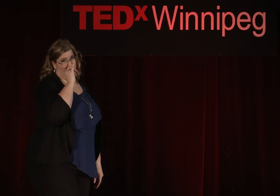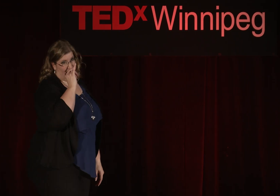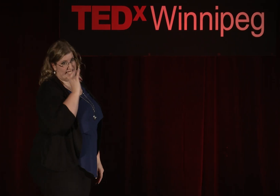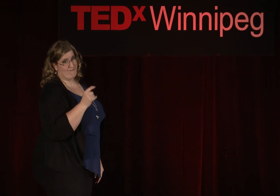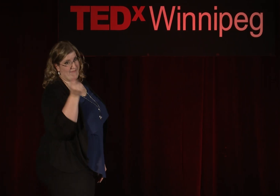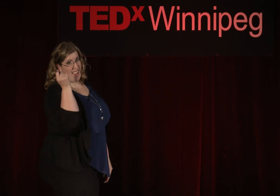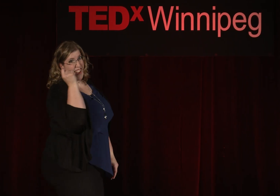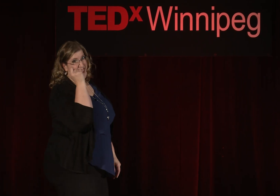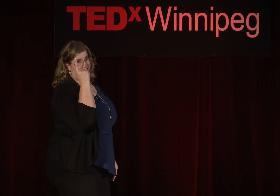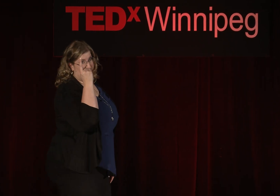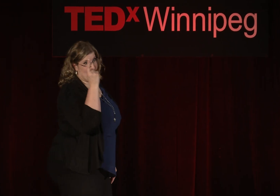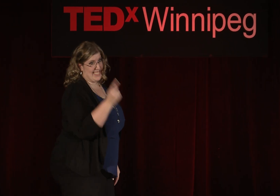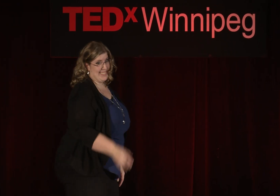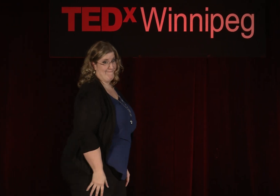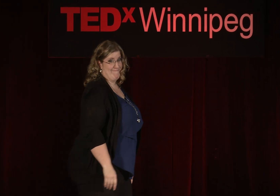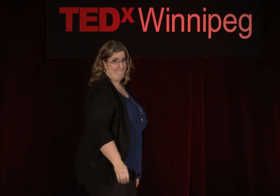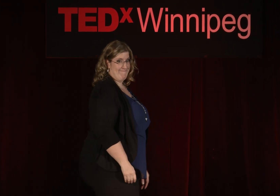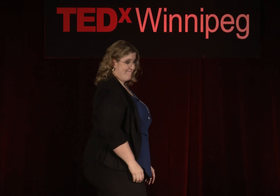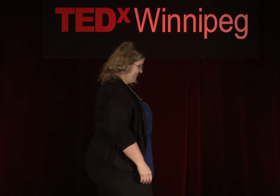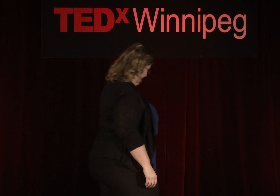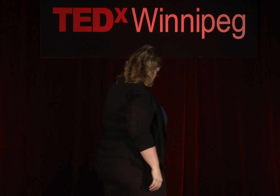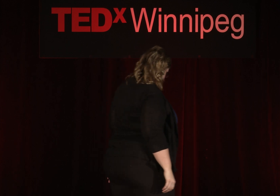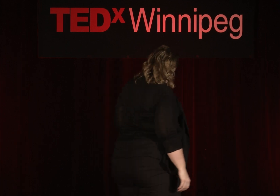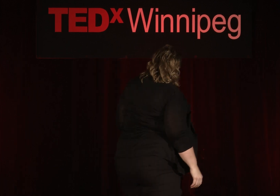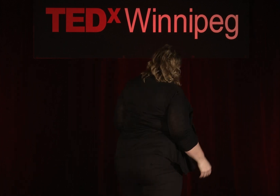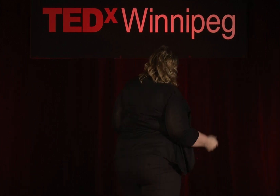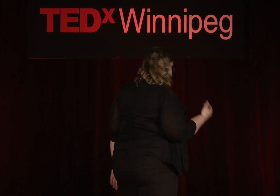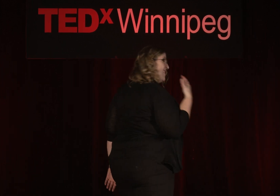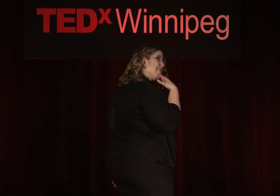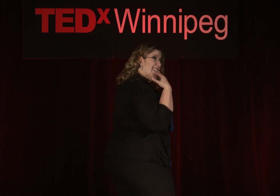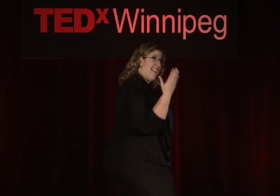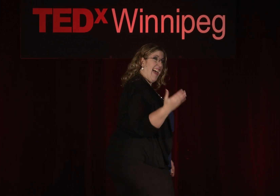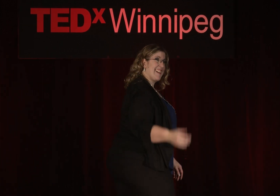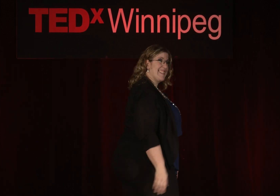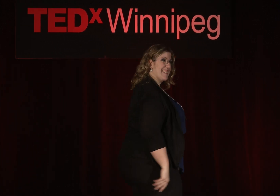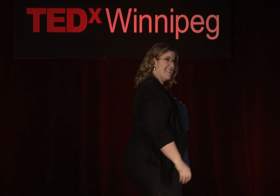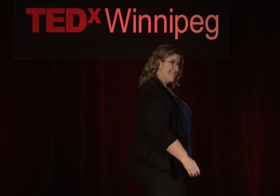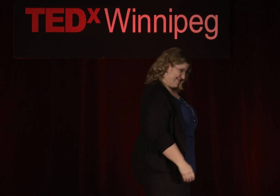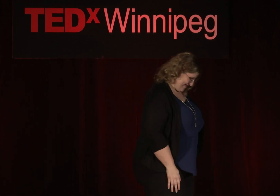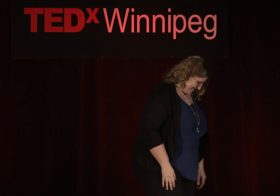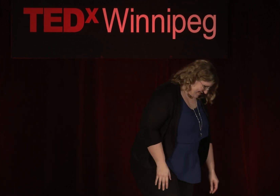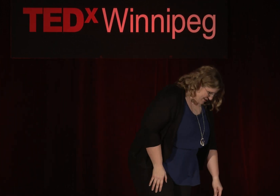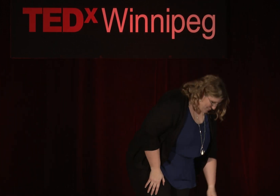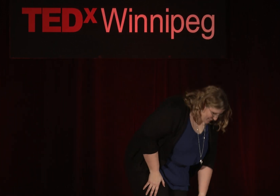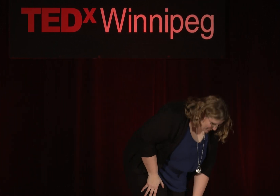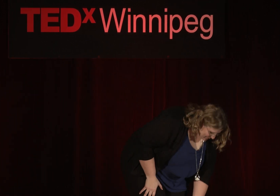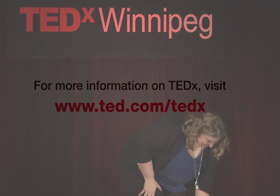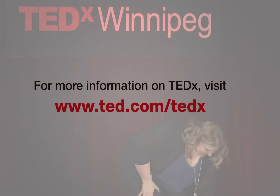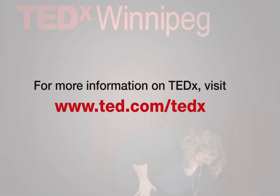That kid gets it. Thank you.